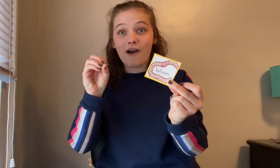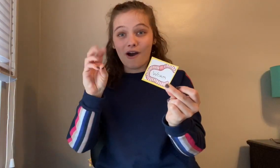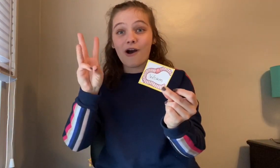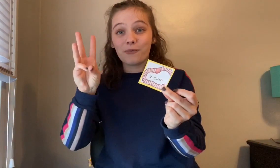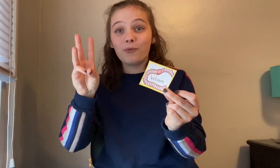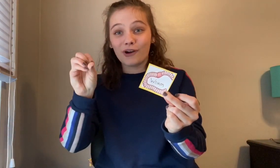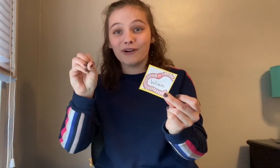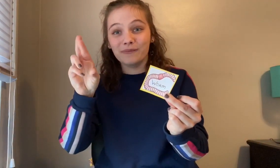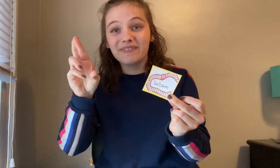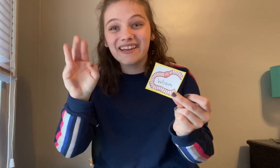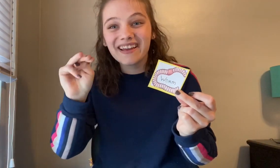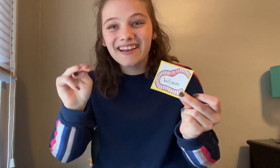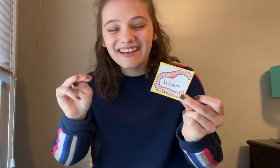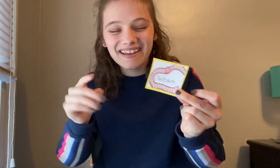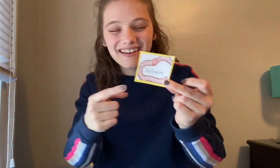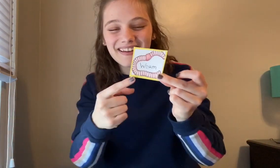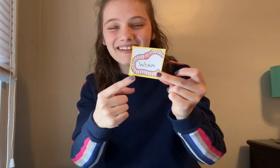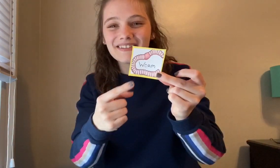A worm.